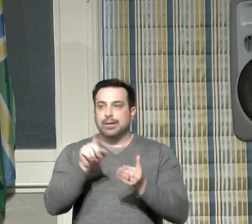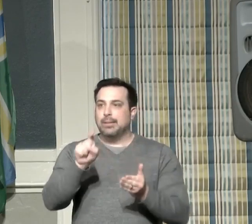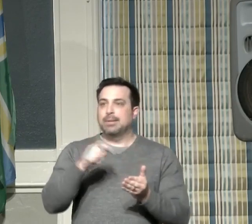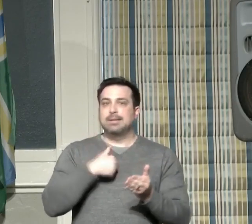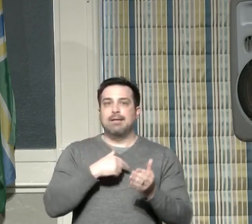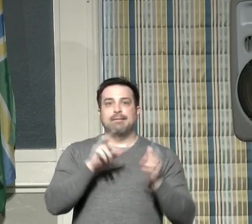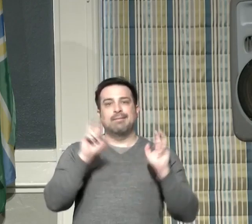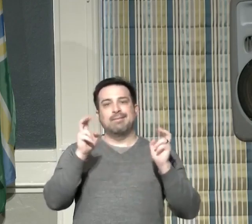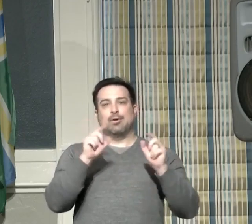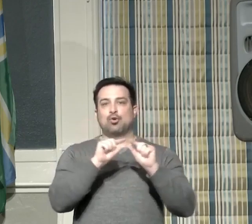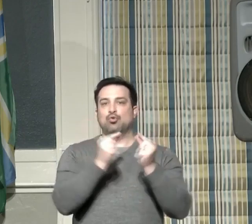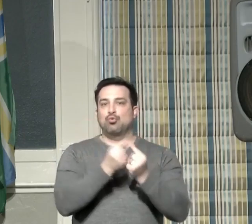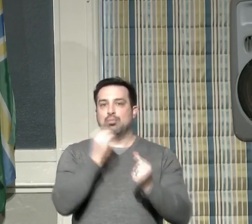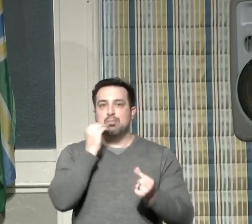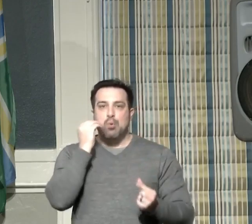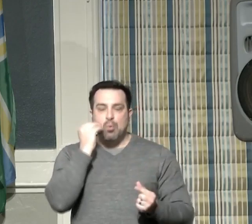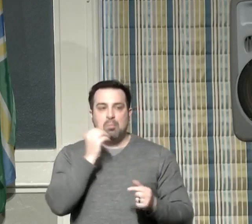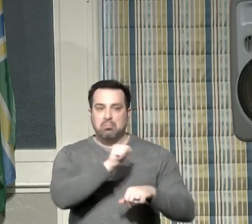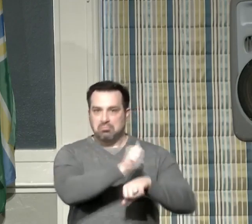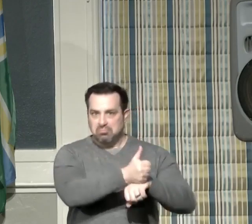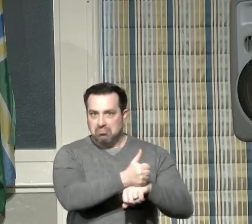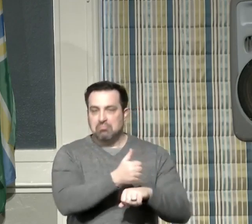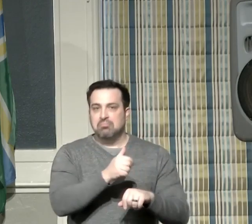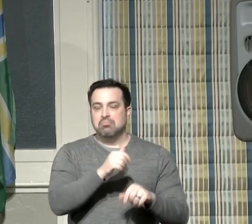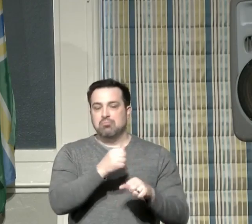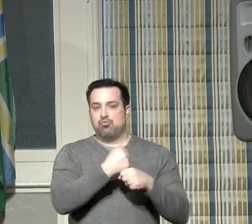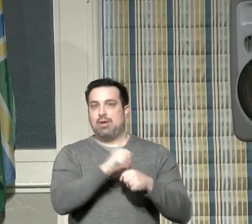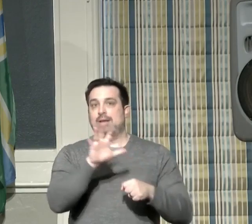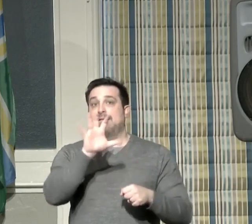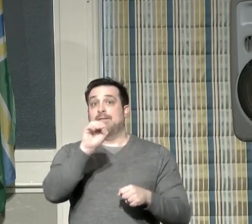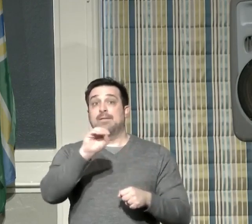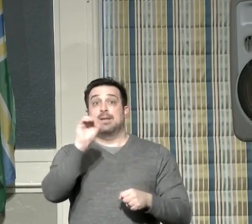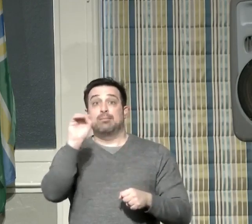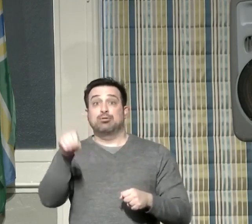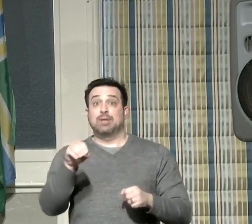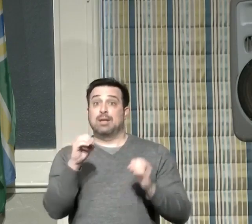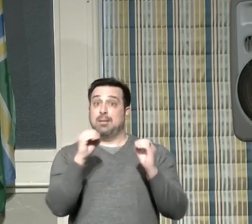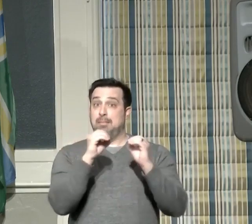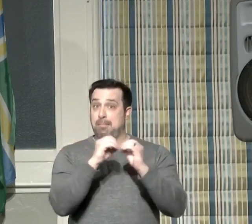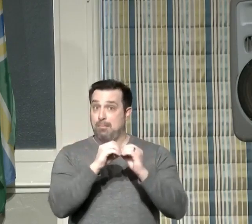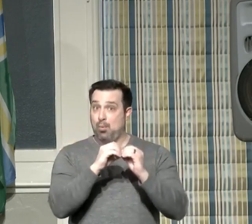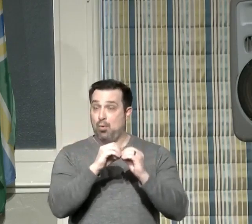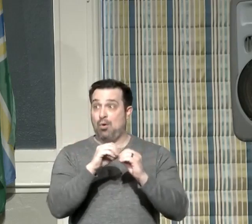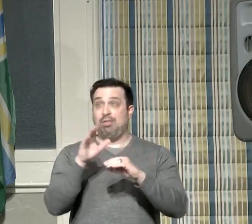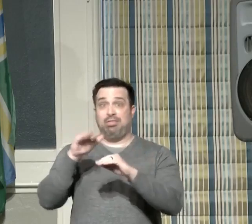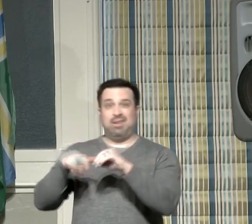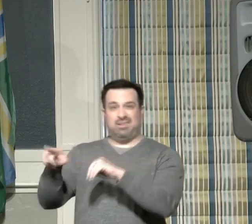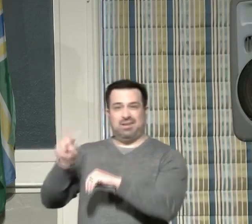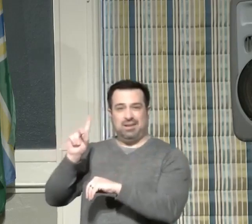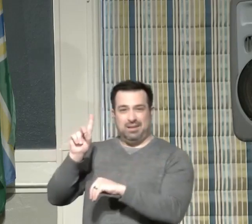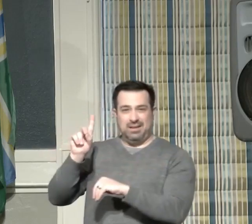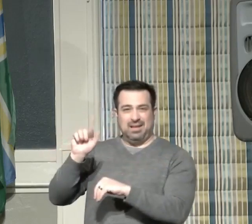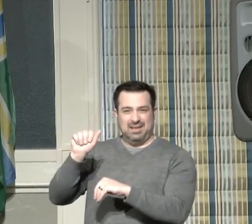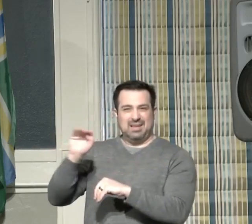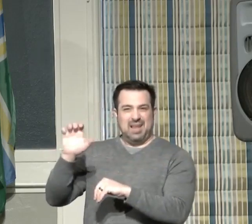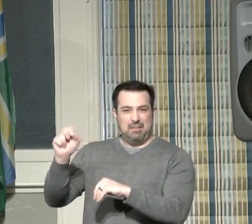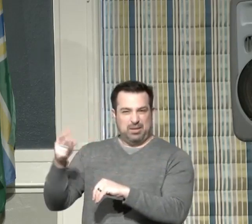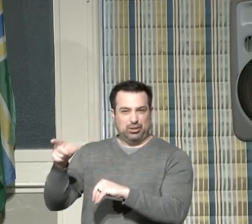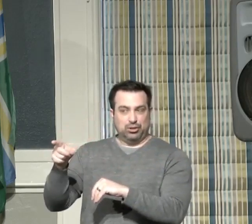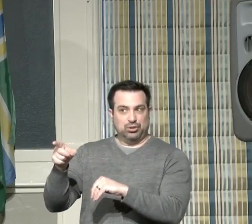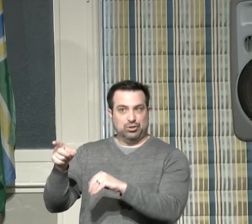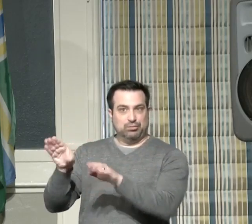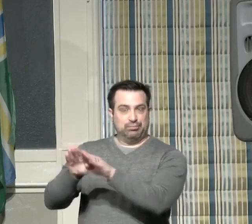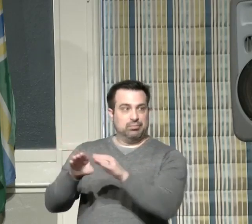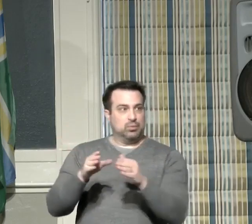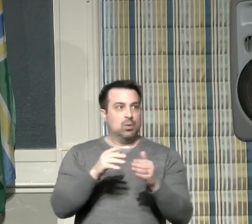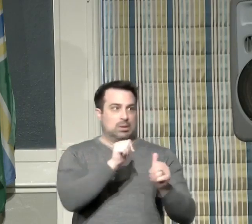have a group home. We created about 50% more beds that were in Damisch in order for those people to continue living, and then to try to